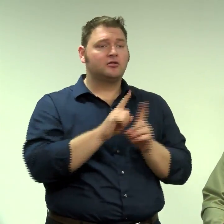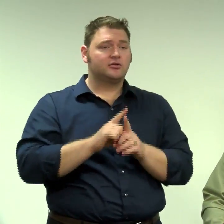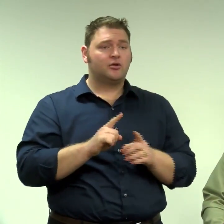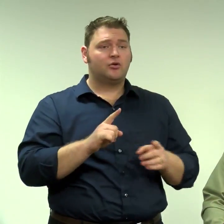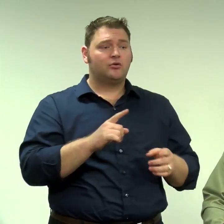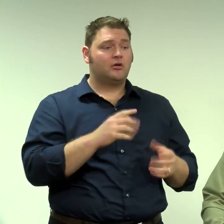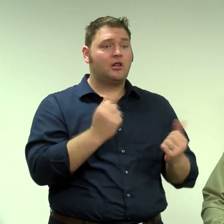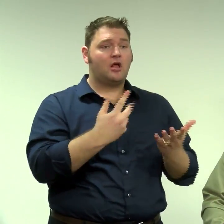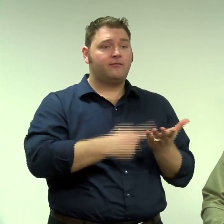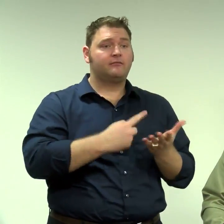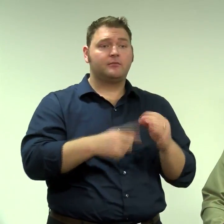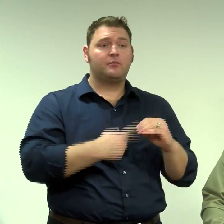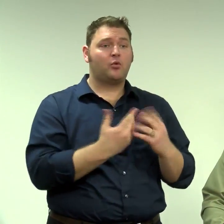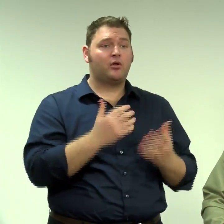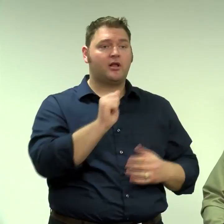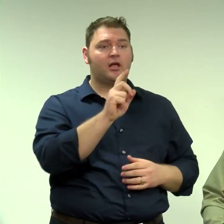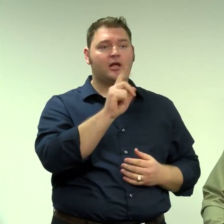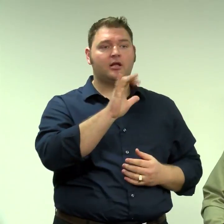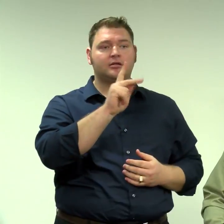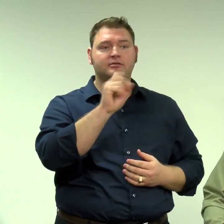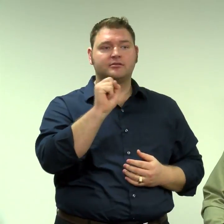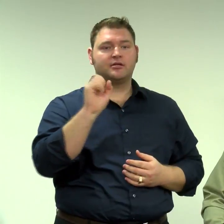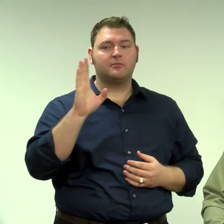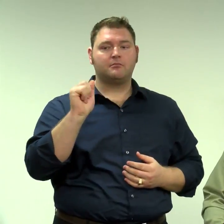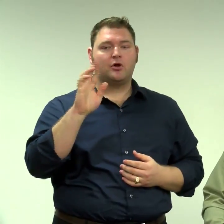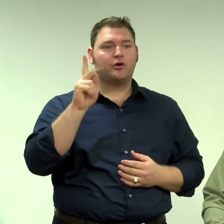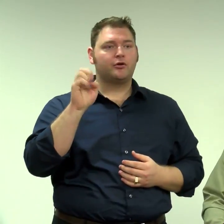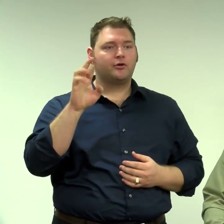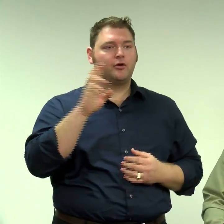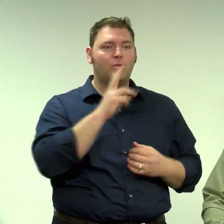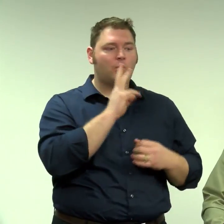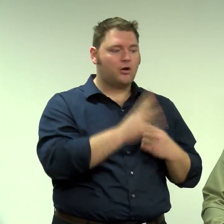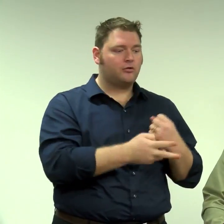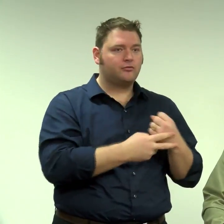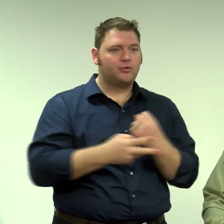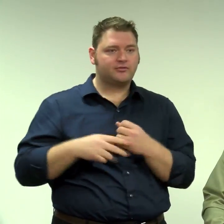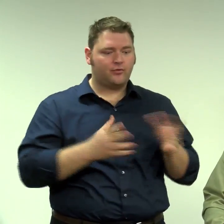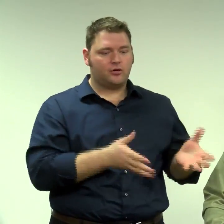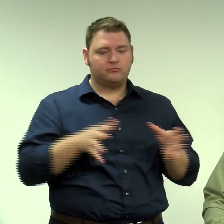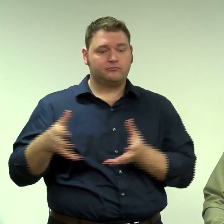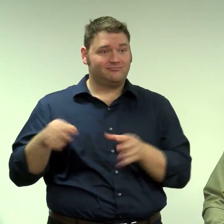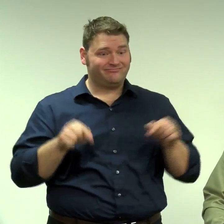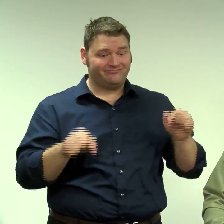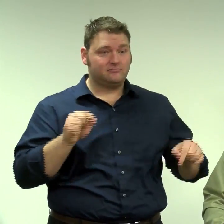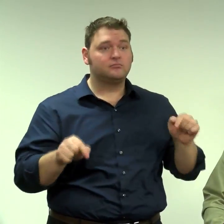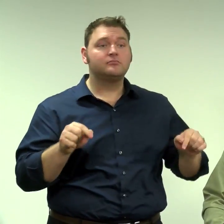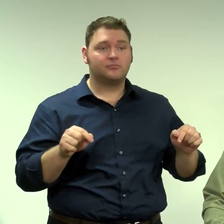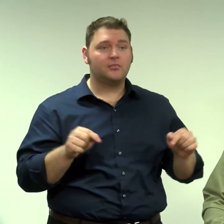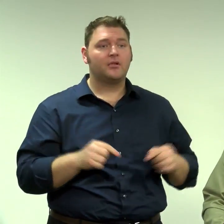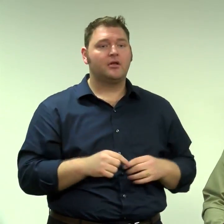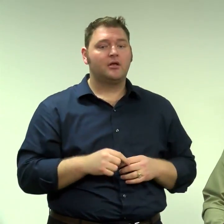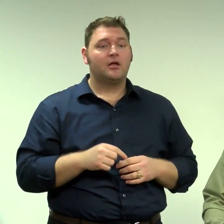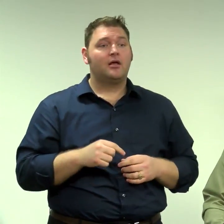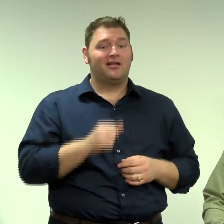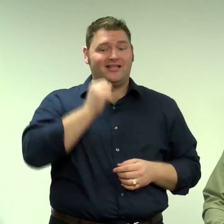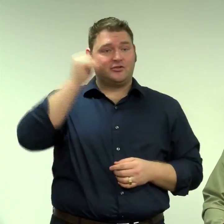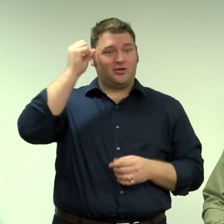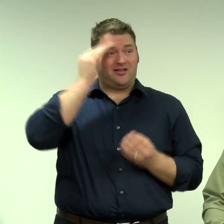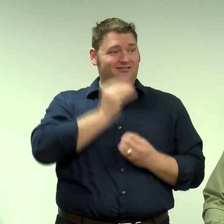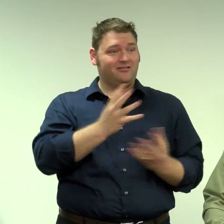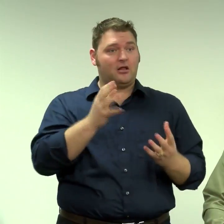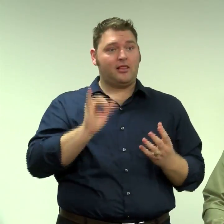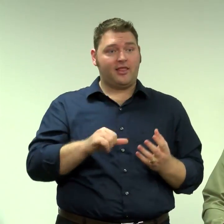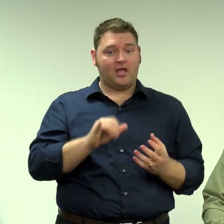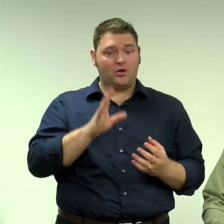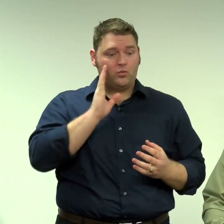and Barker Reservoir. We indicated on yesterday that they were raising their release level from